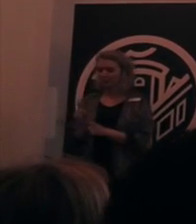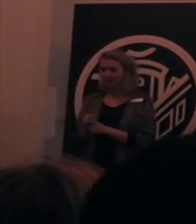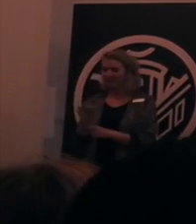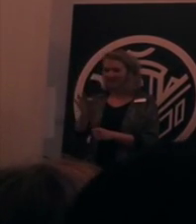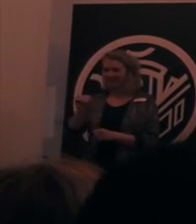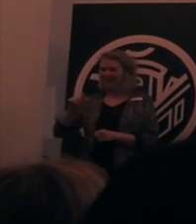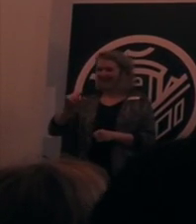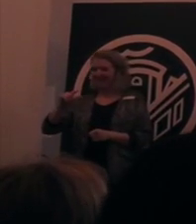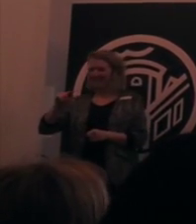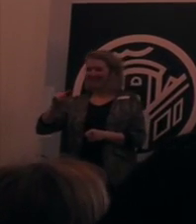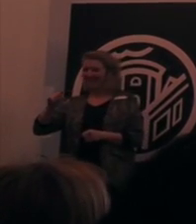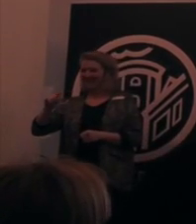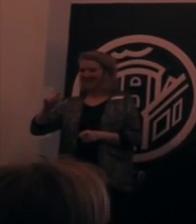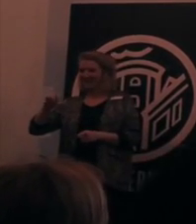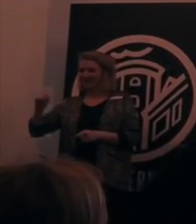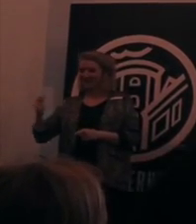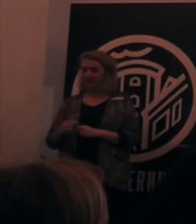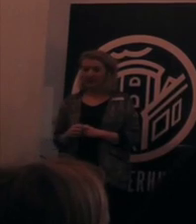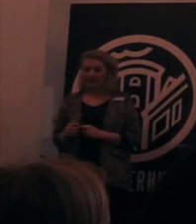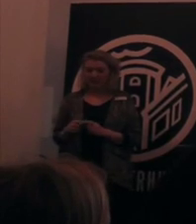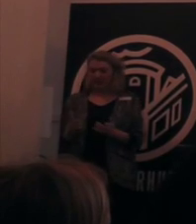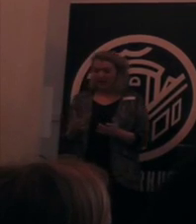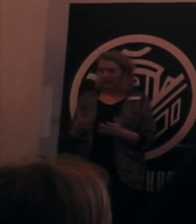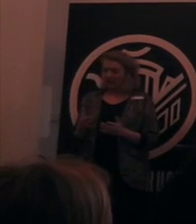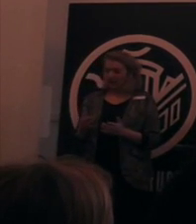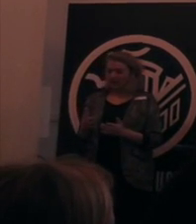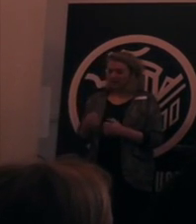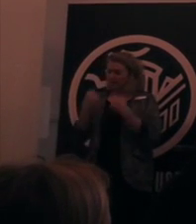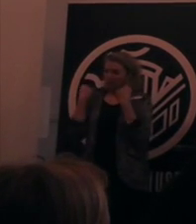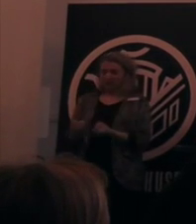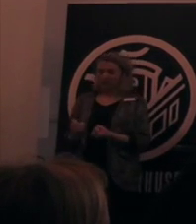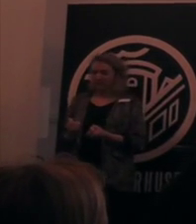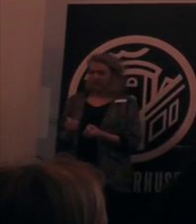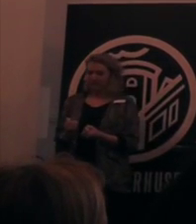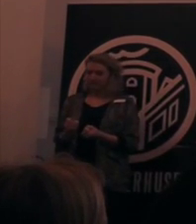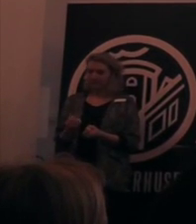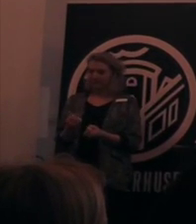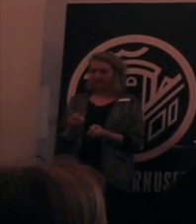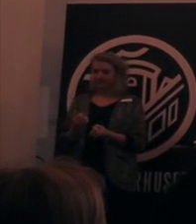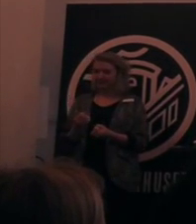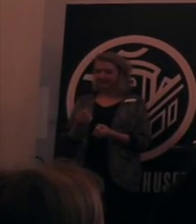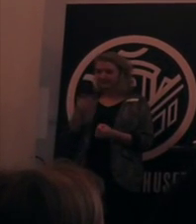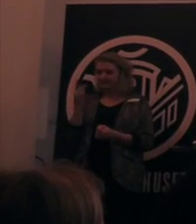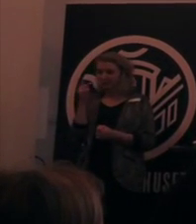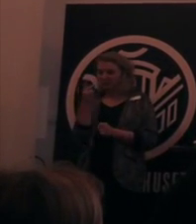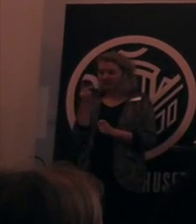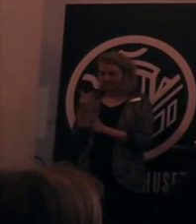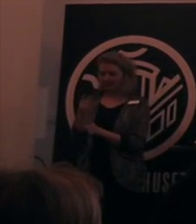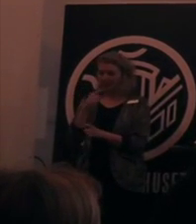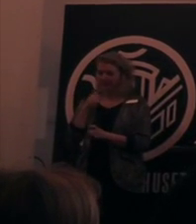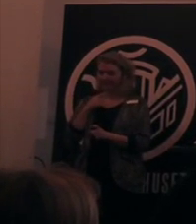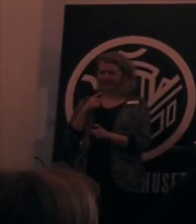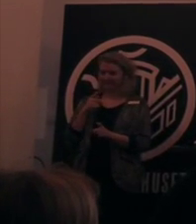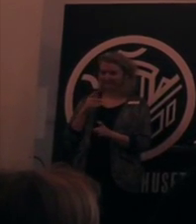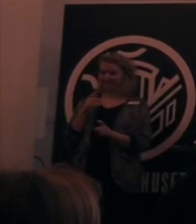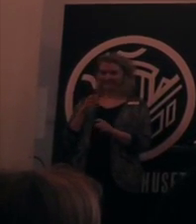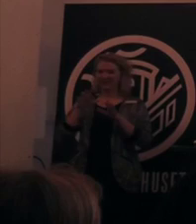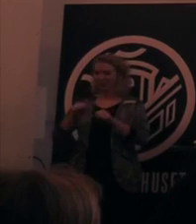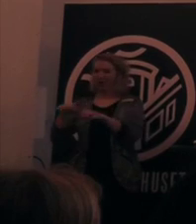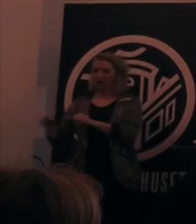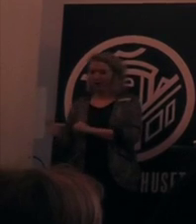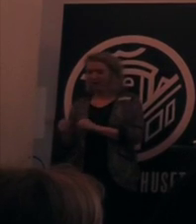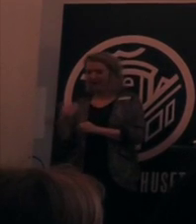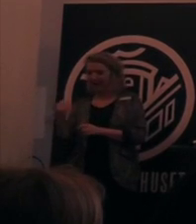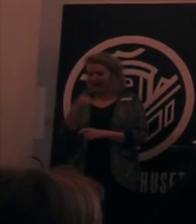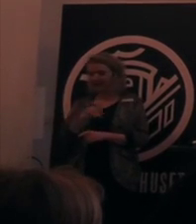But brutal LGBT crimes exist in Peru. And so